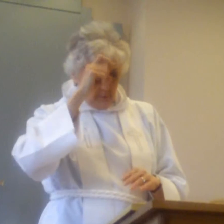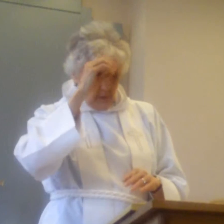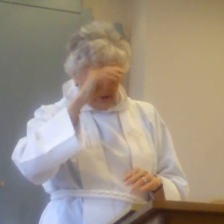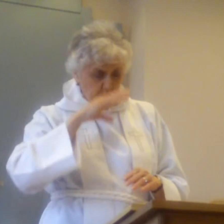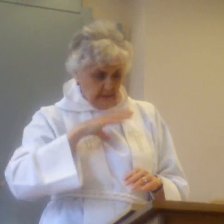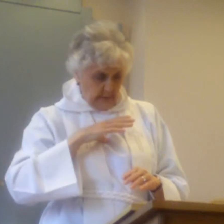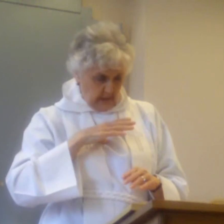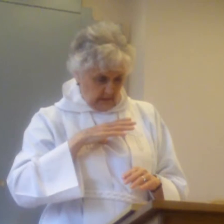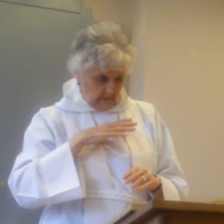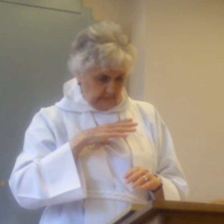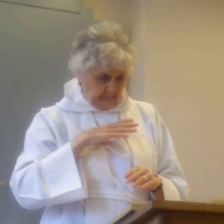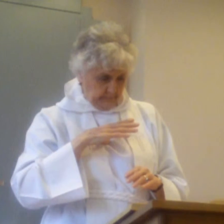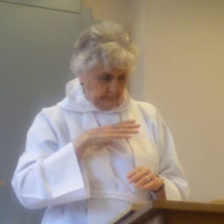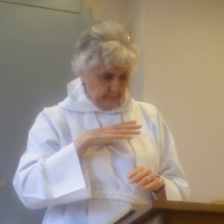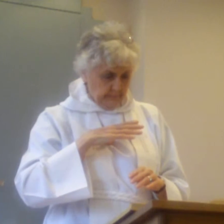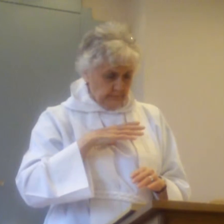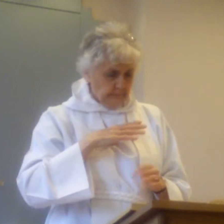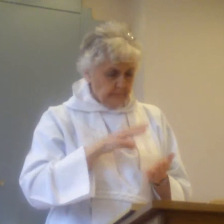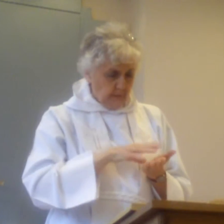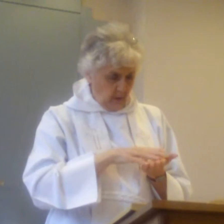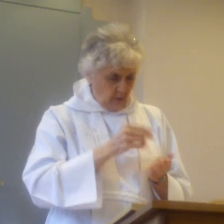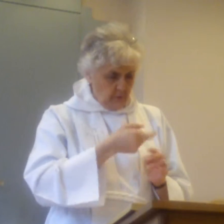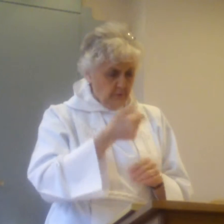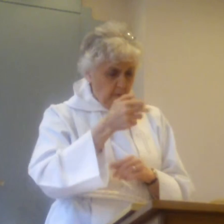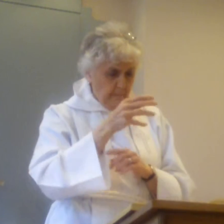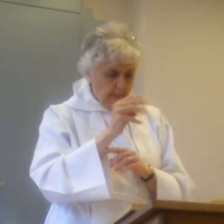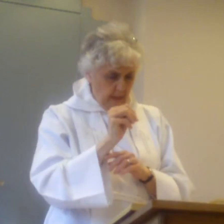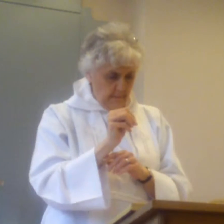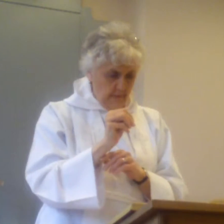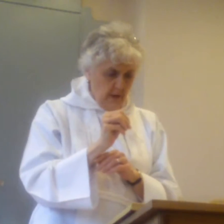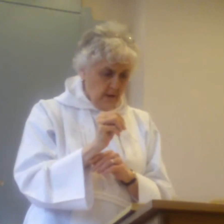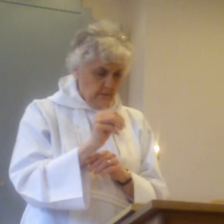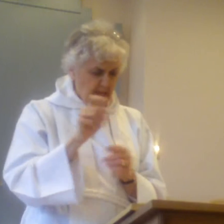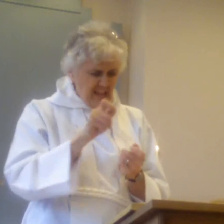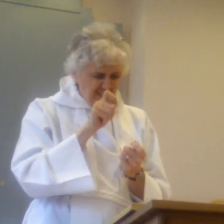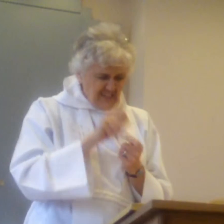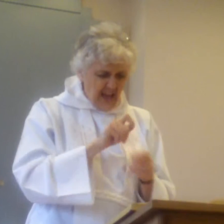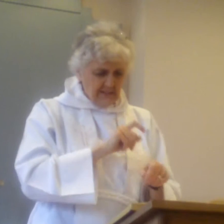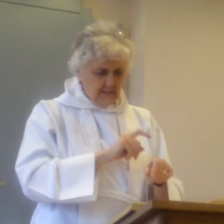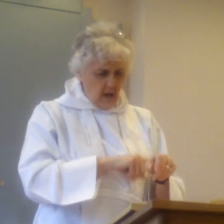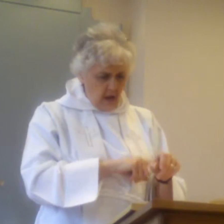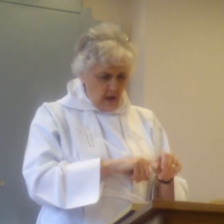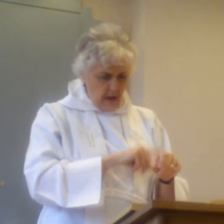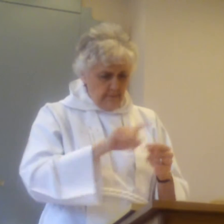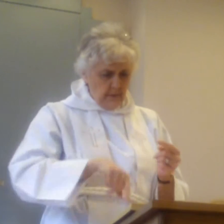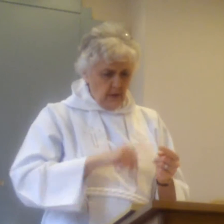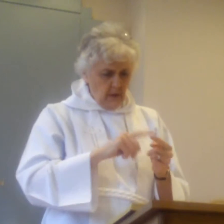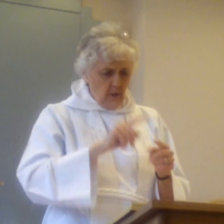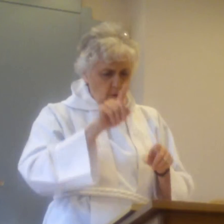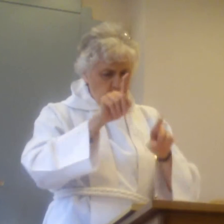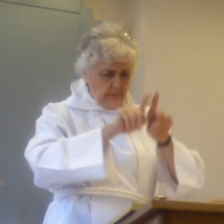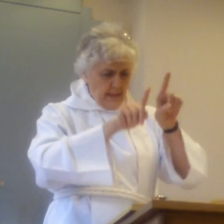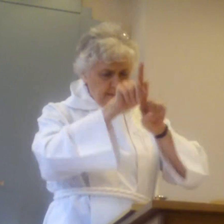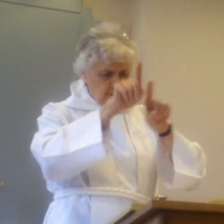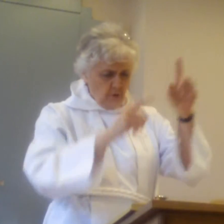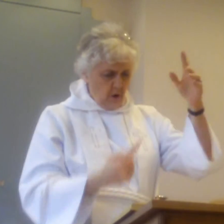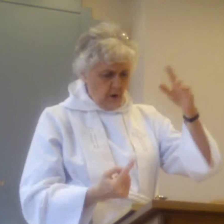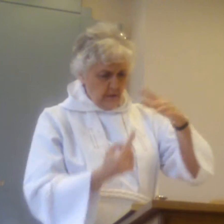the wise man. And he warned from them at the exact time when that star